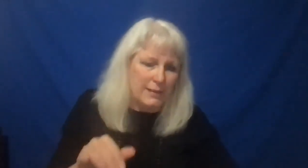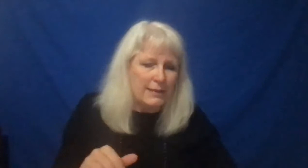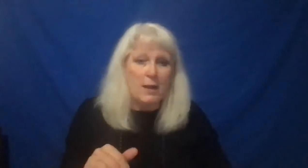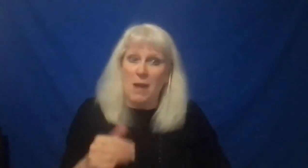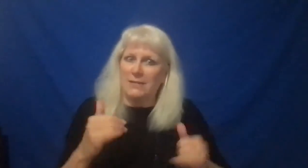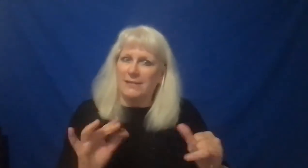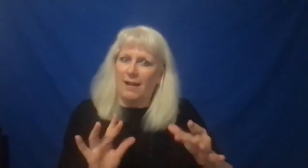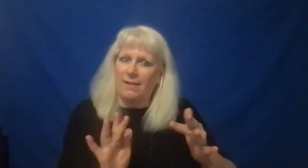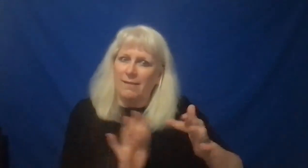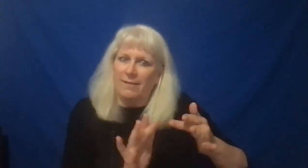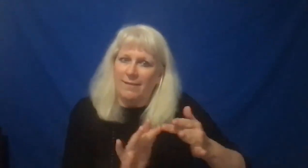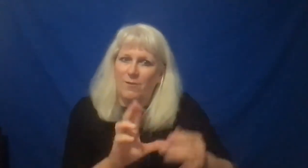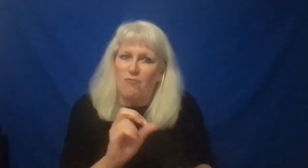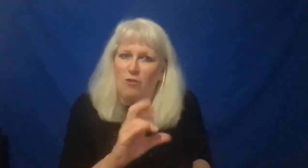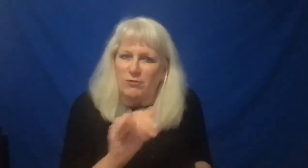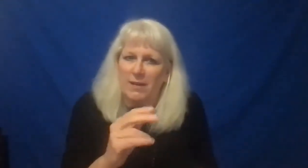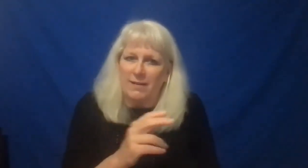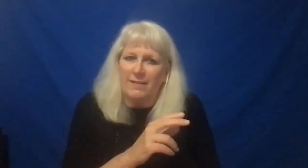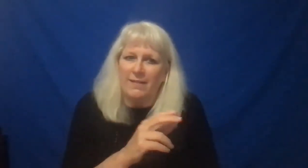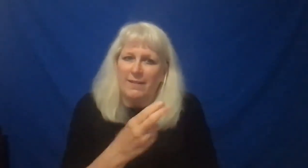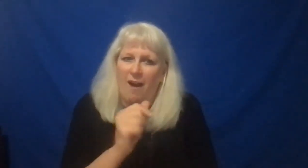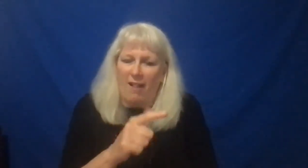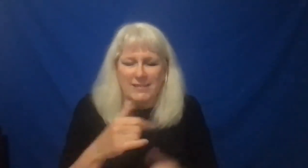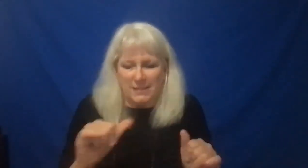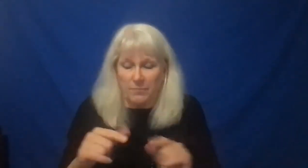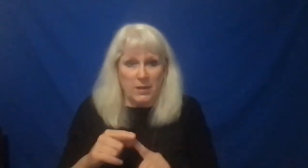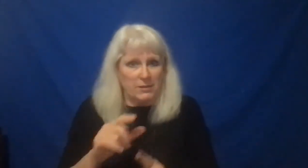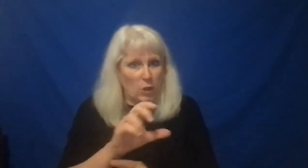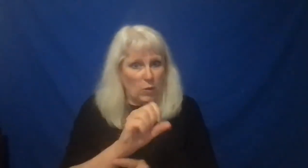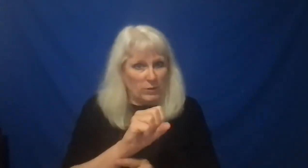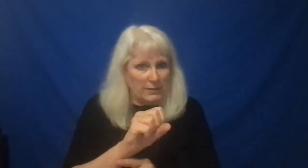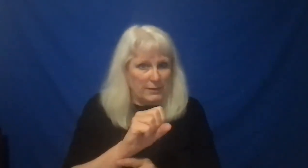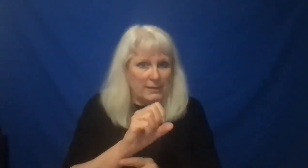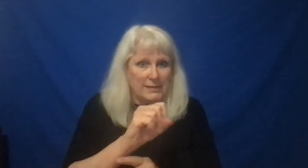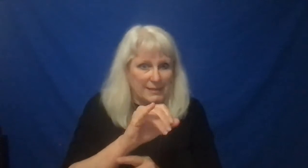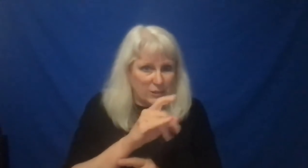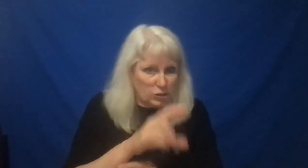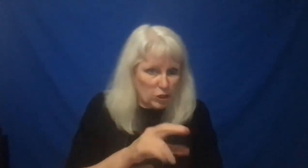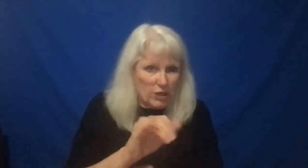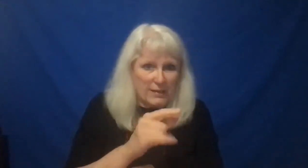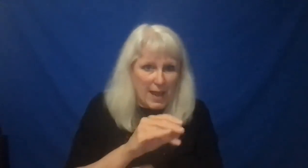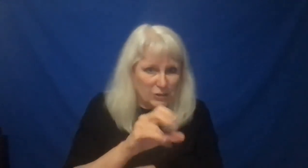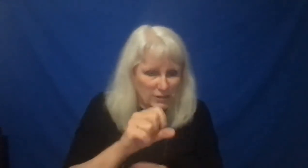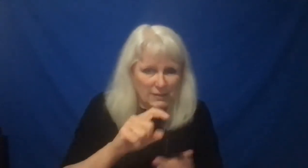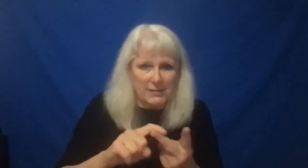with Rosary Hall. So through Sister Ignatia, St. Thomas Hospital, and St. Vincent's Charity, my religious